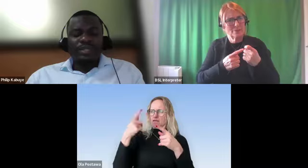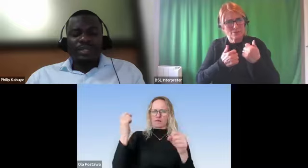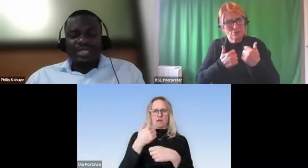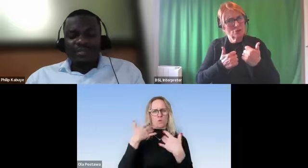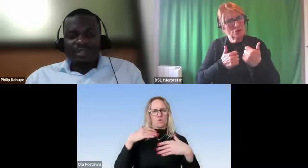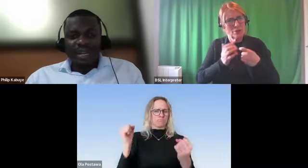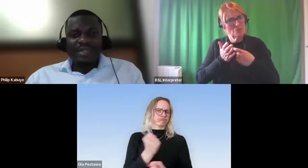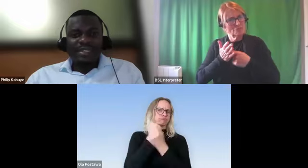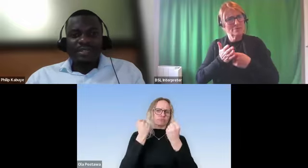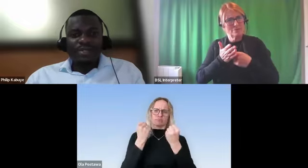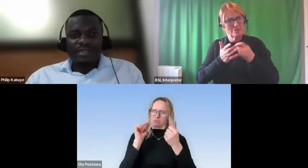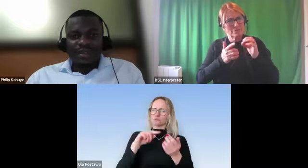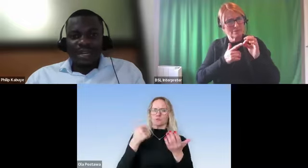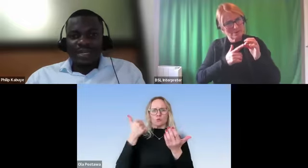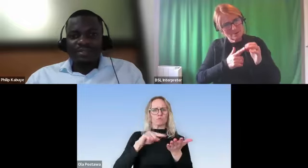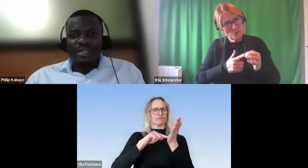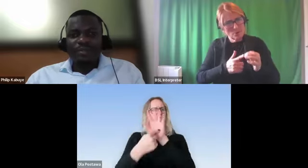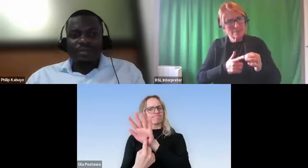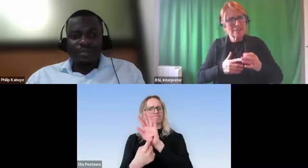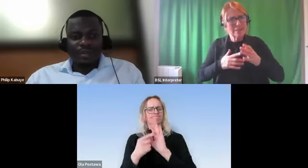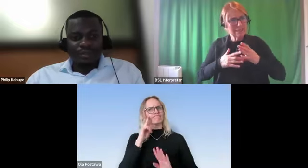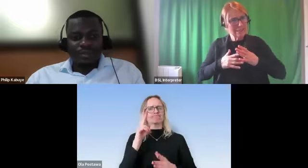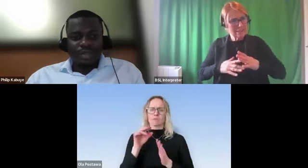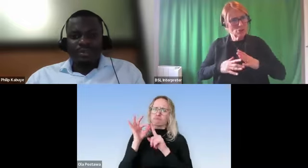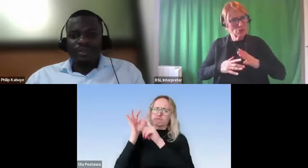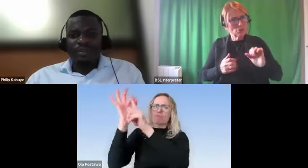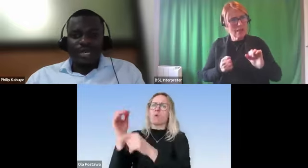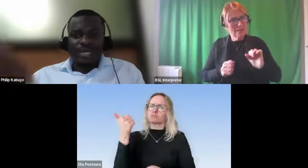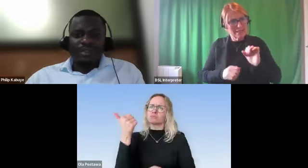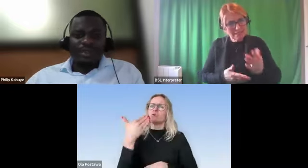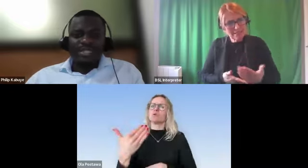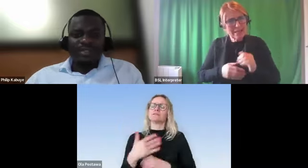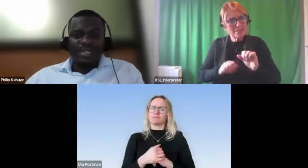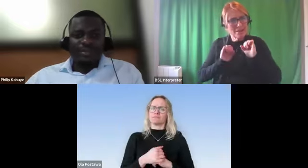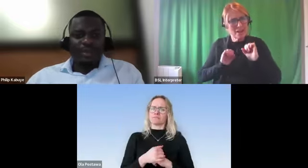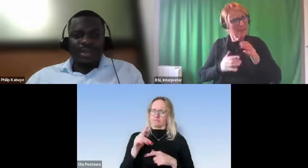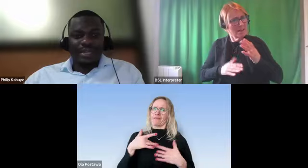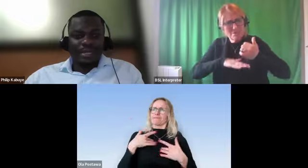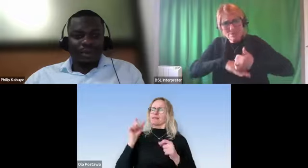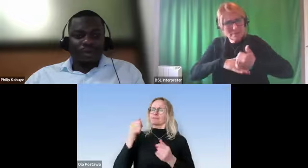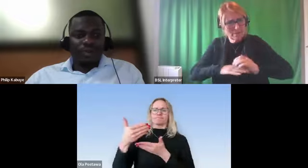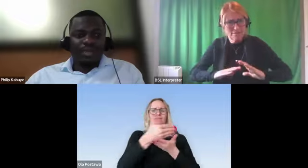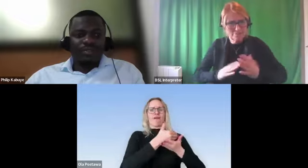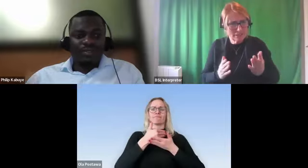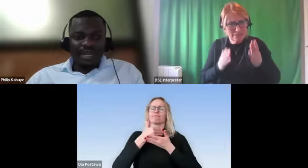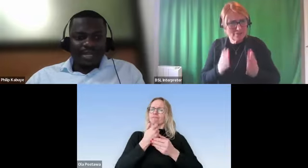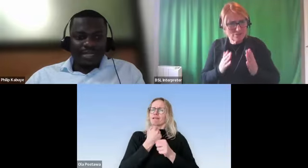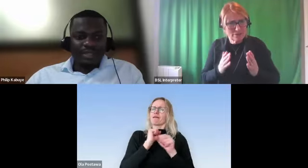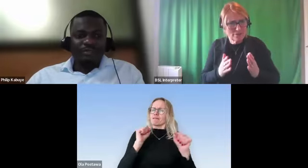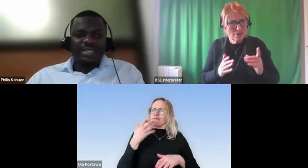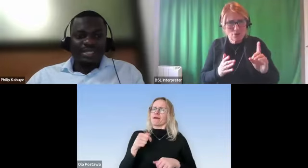points to justify the need to safeguard fundamental freedoms, because they've already served as a reminder on what